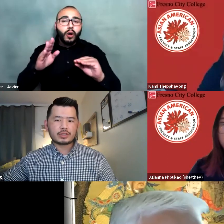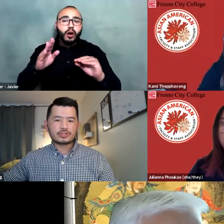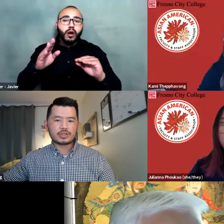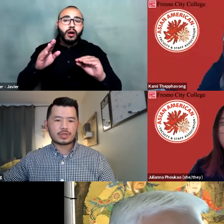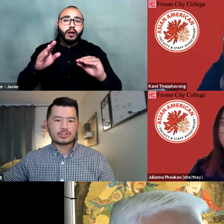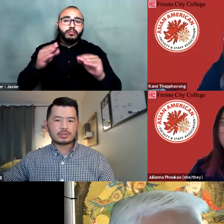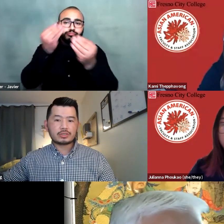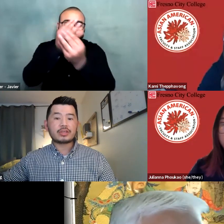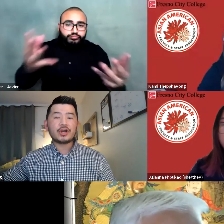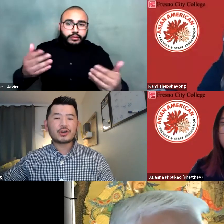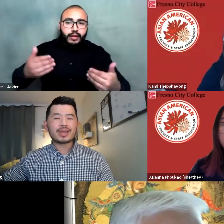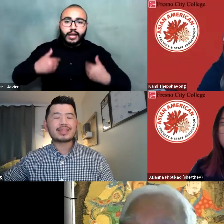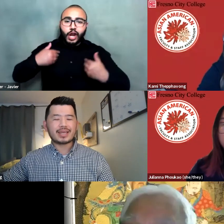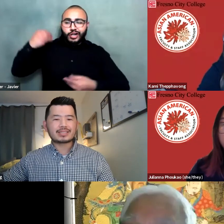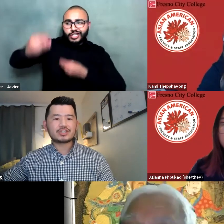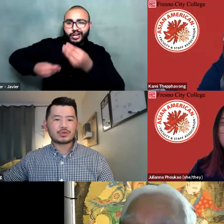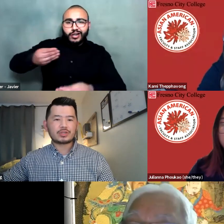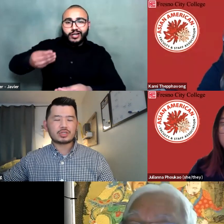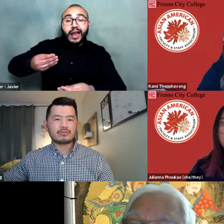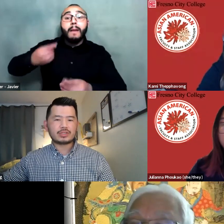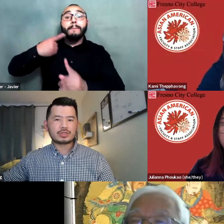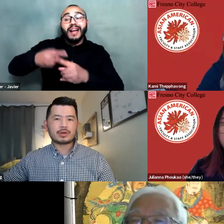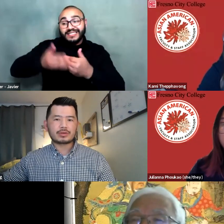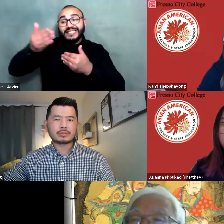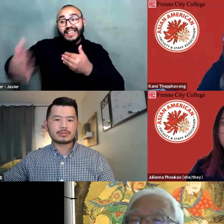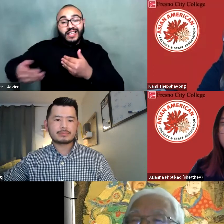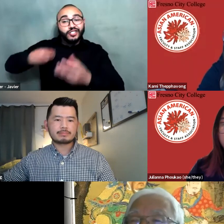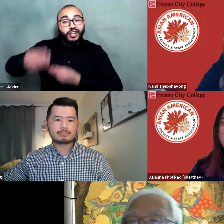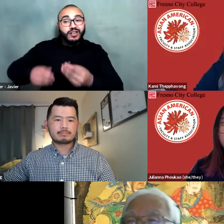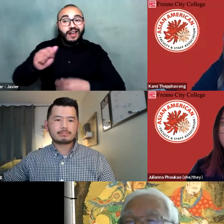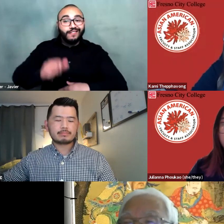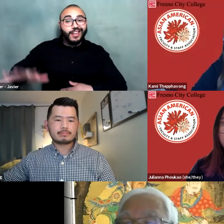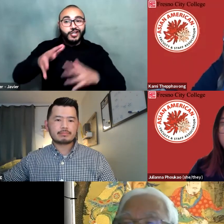to the younger generation, the younger and the next generation of Asian Americans?